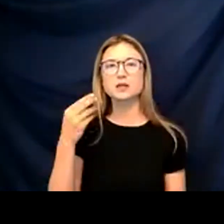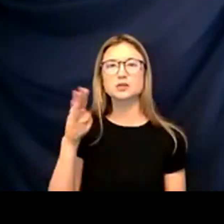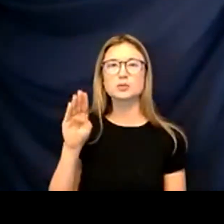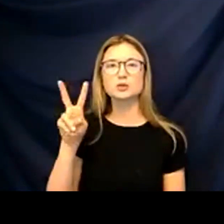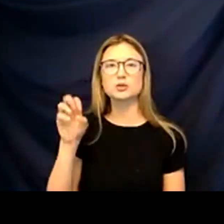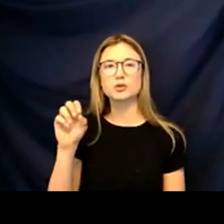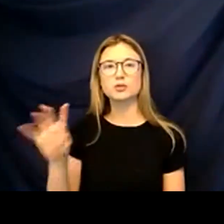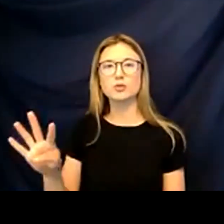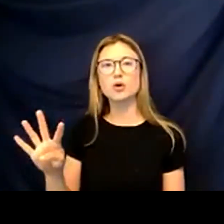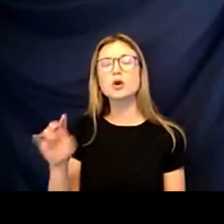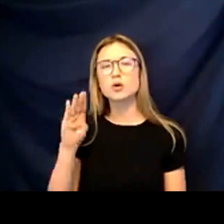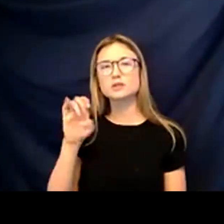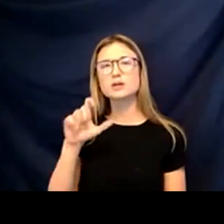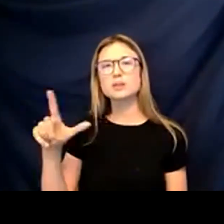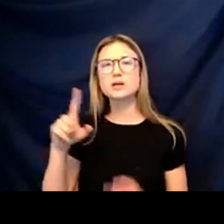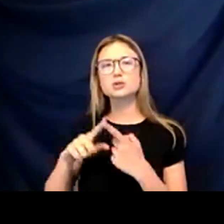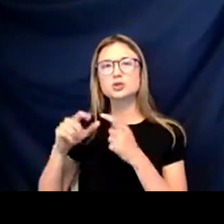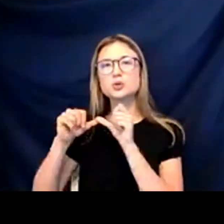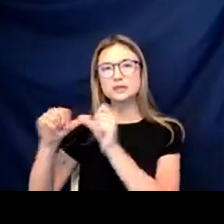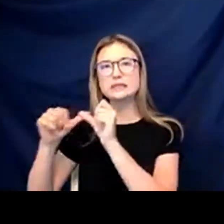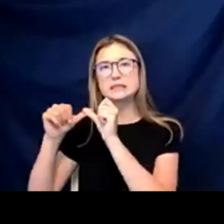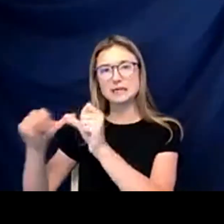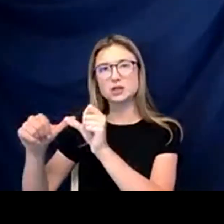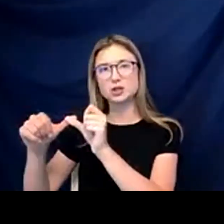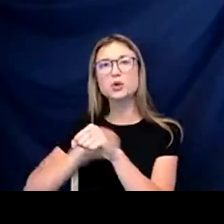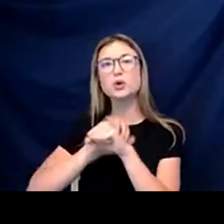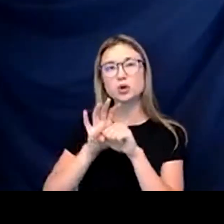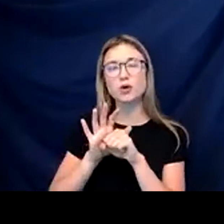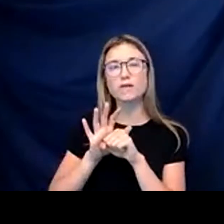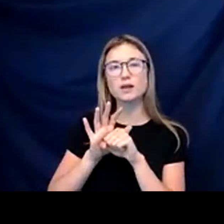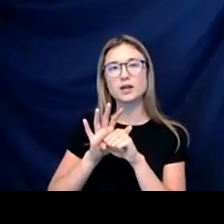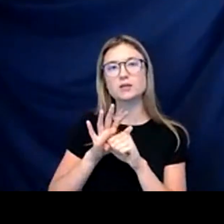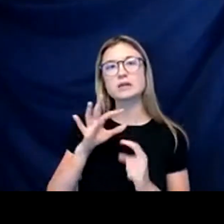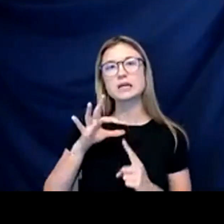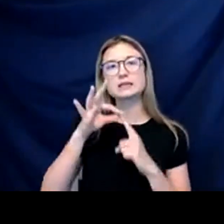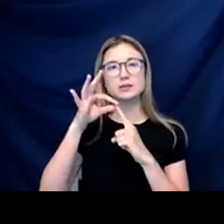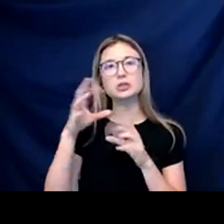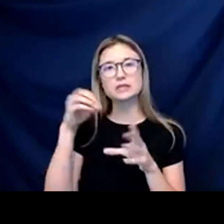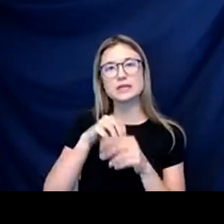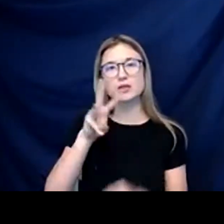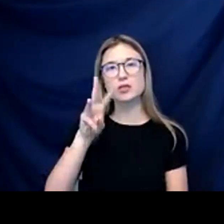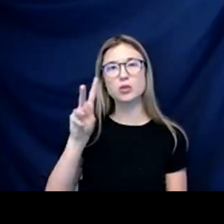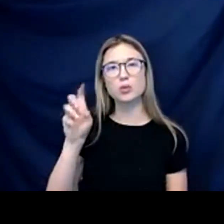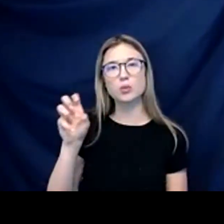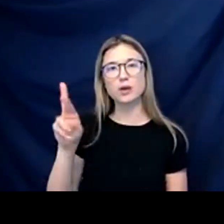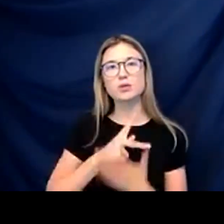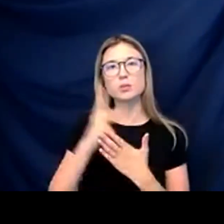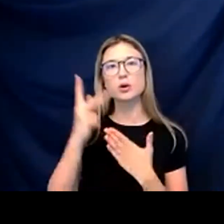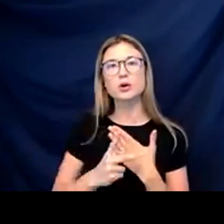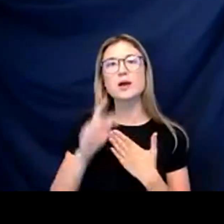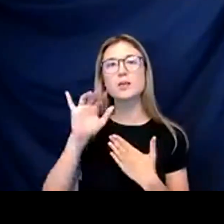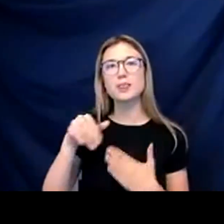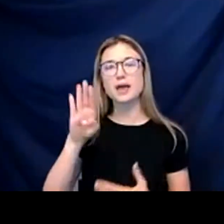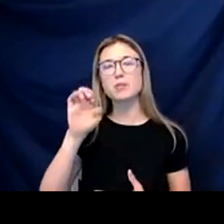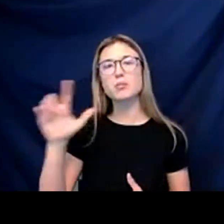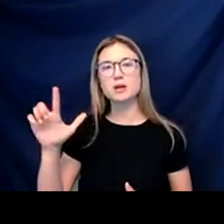continue some COVID-related program exceptions in the waiver programs. That bill ended up being